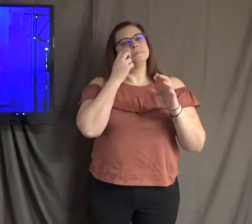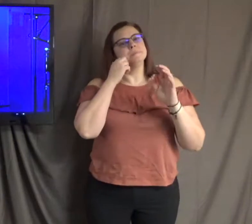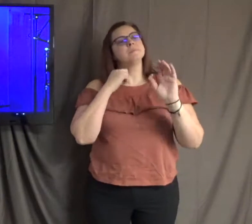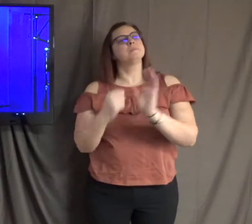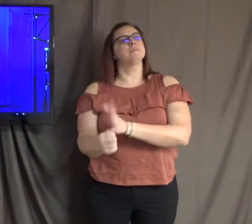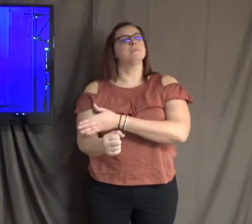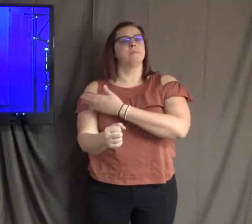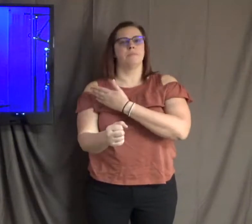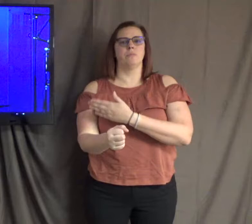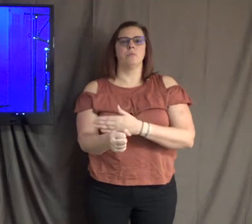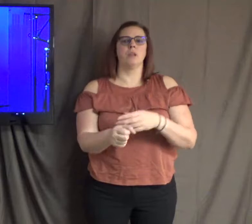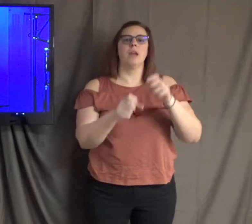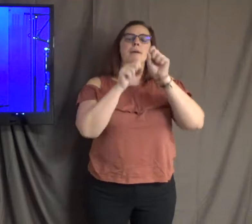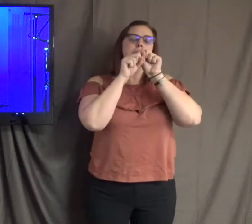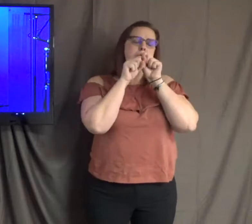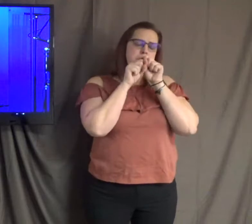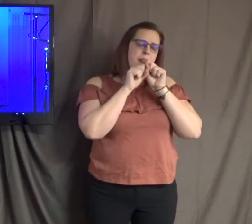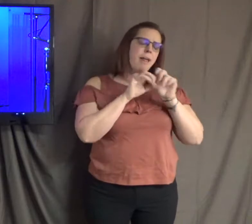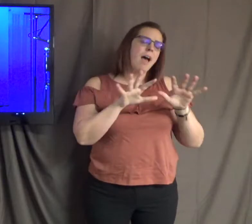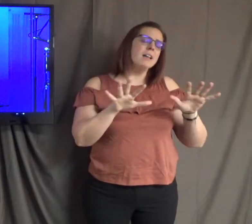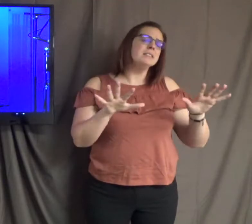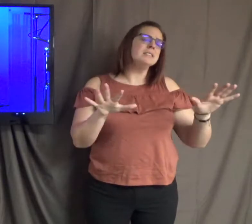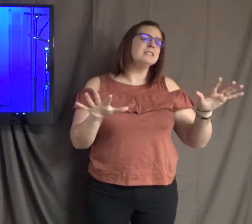Blessed always,